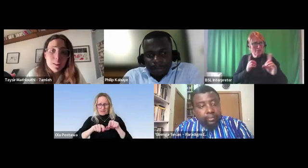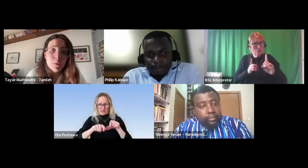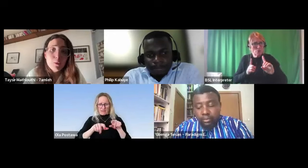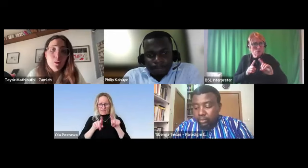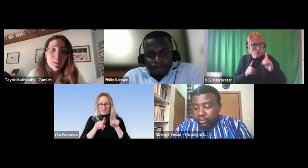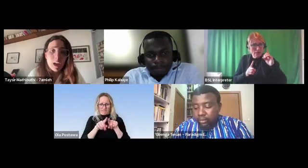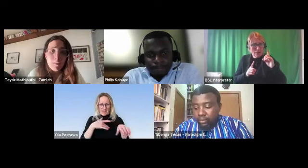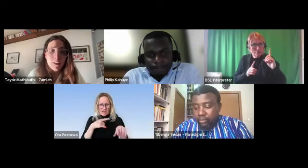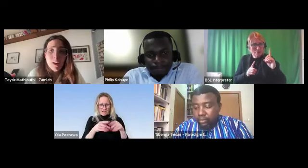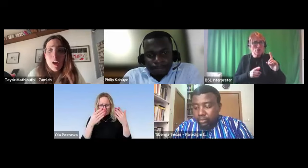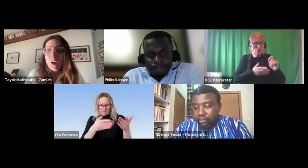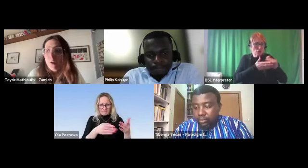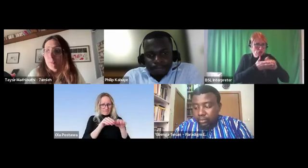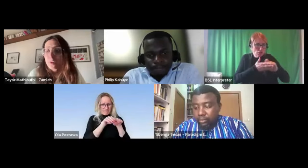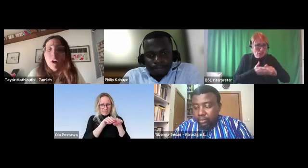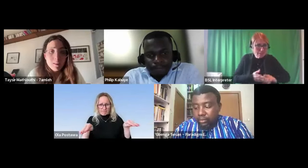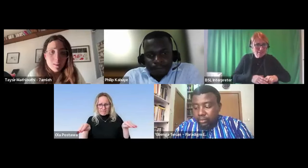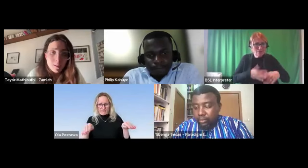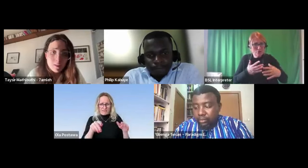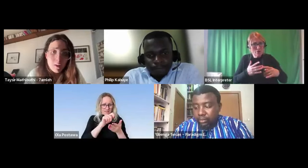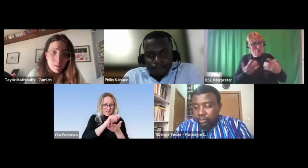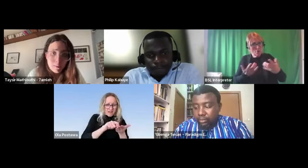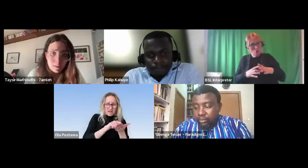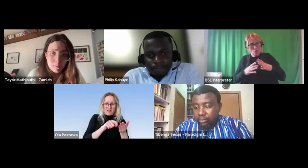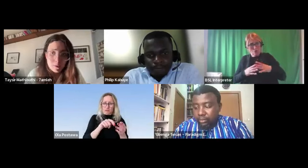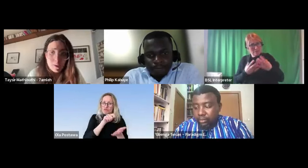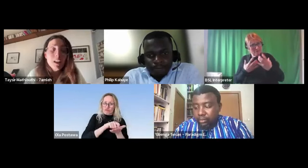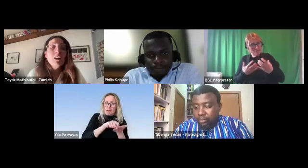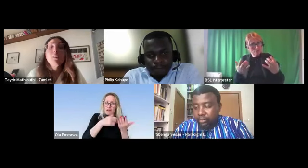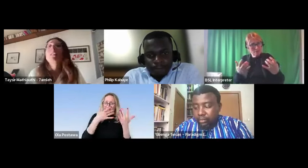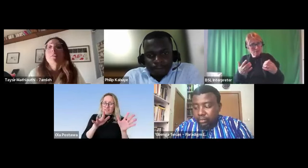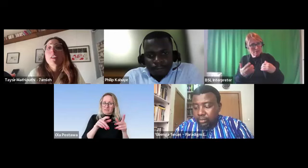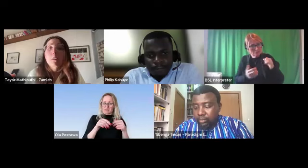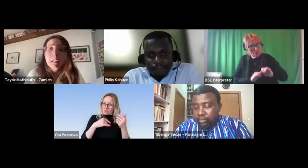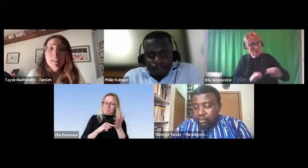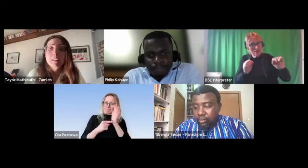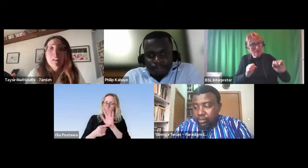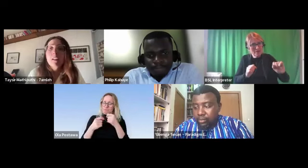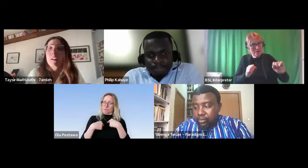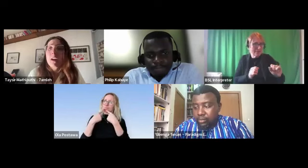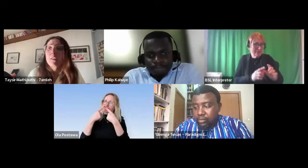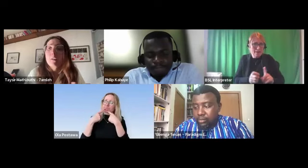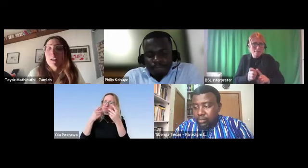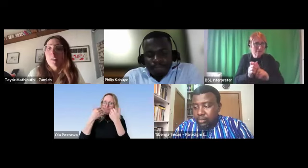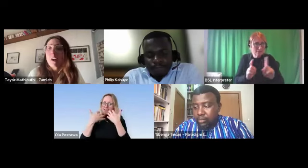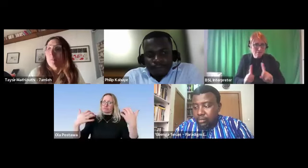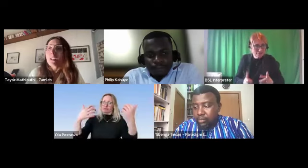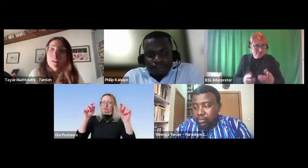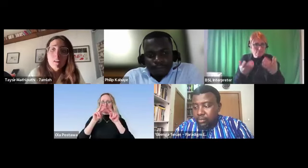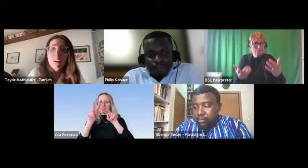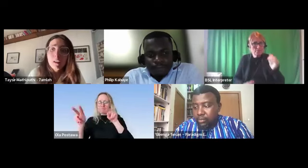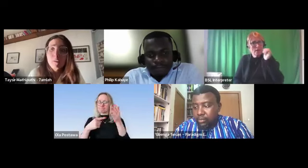and journalists who already have their audiences on their platforms. So this is very complicated. I know